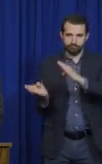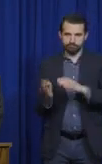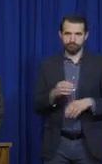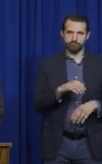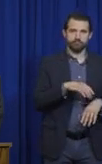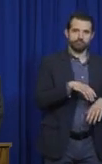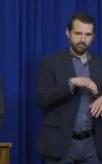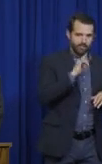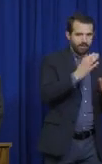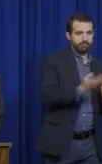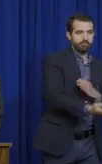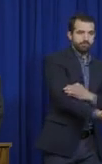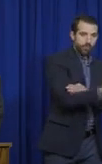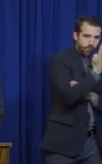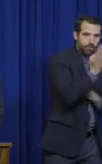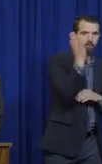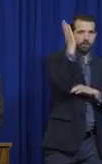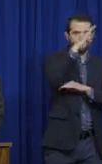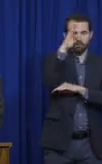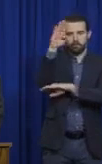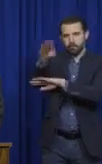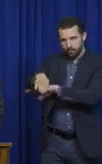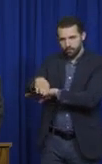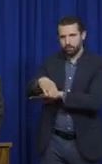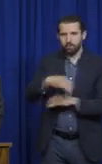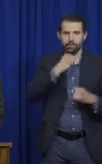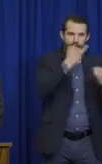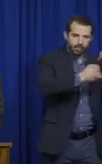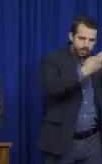through H from 8 to 10, then from